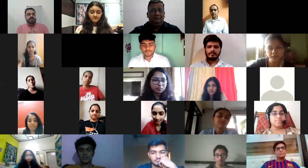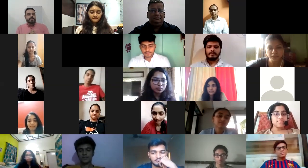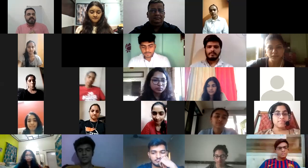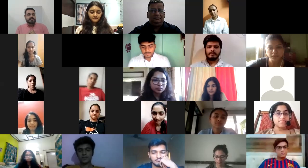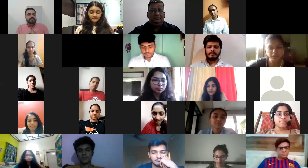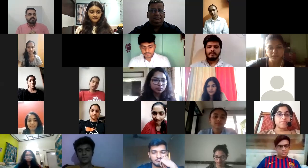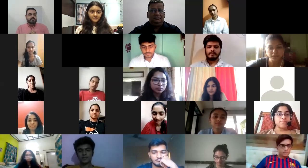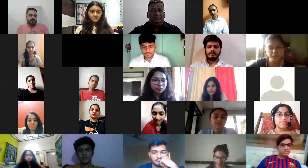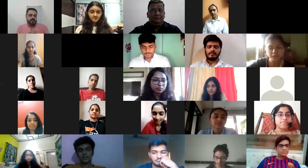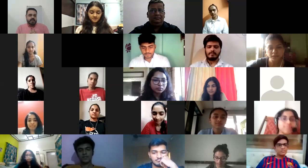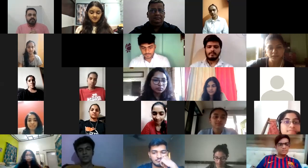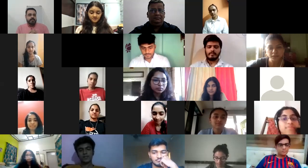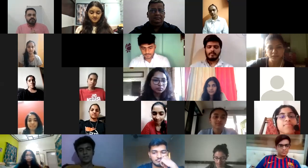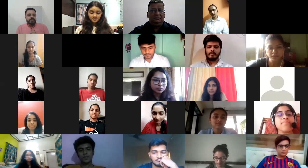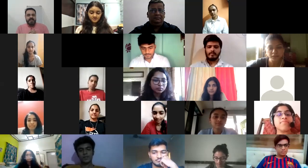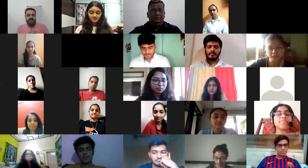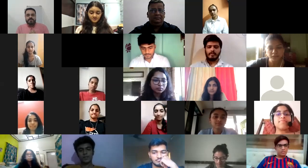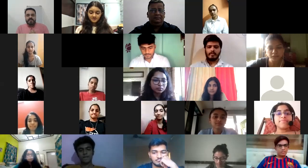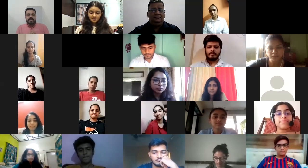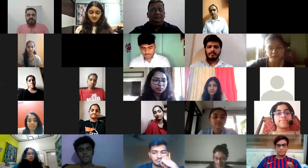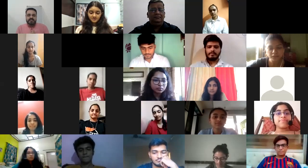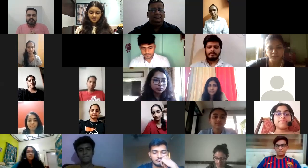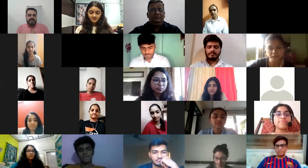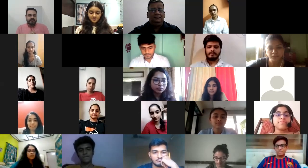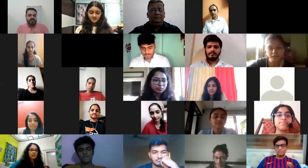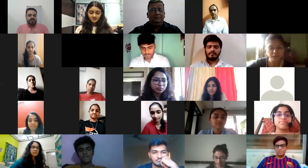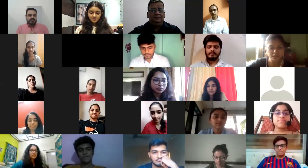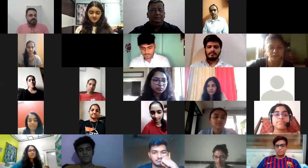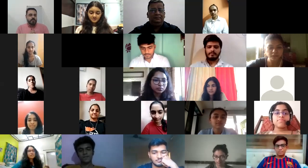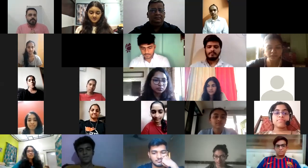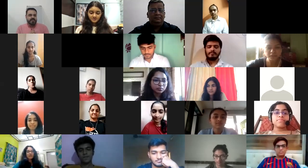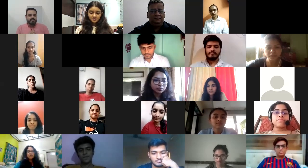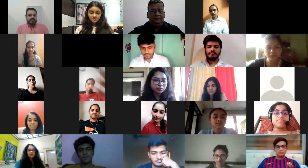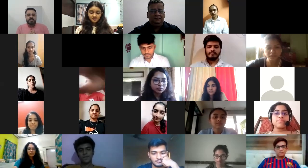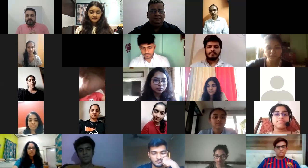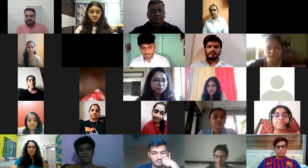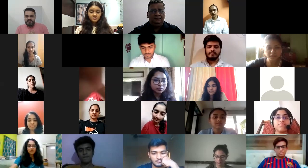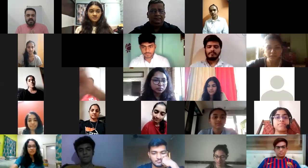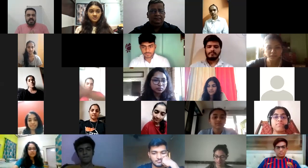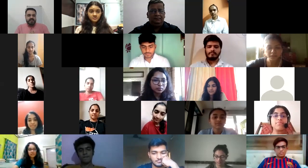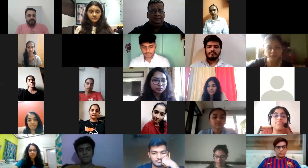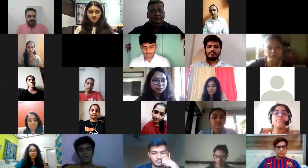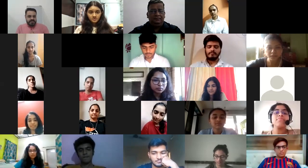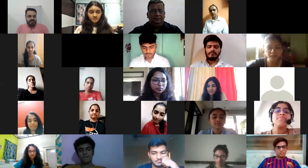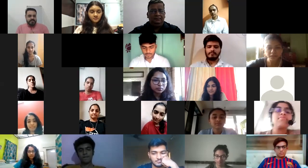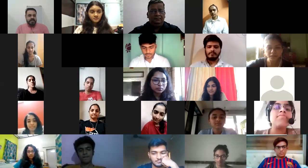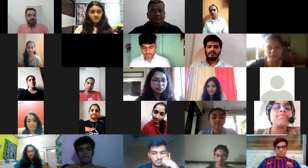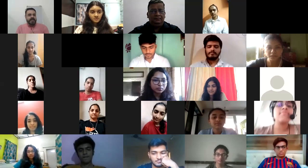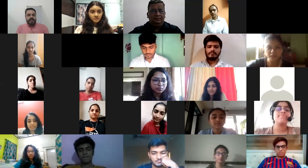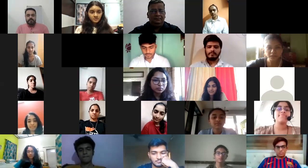pick up the alphabets from A to Z in Indian Sign Language is not going to be difficult. Just 35 minutes, and by end